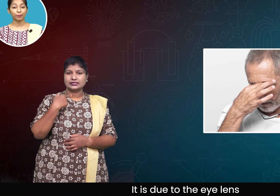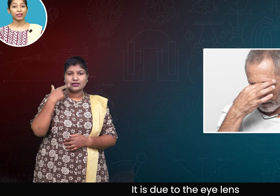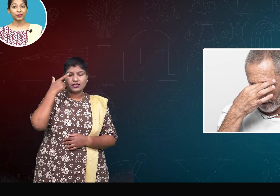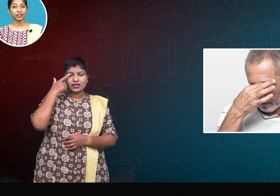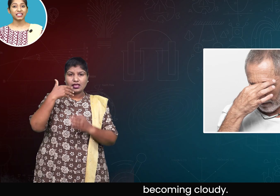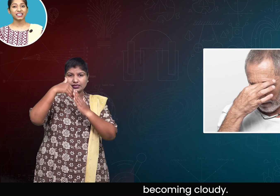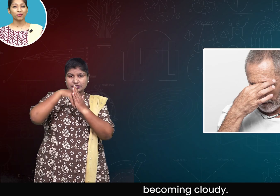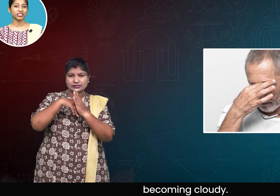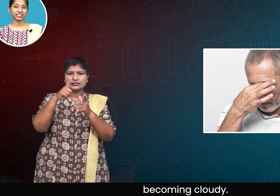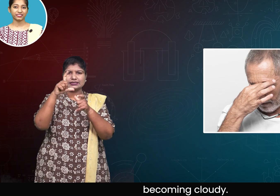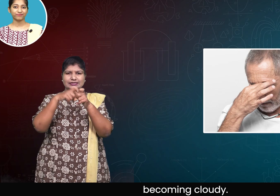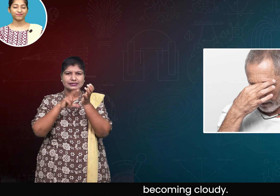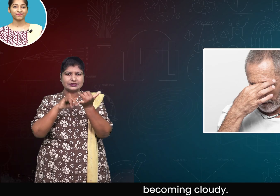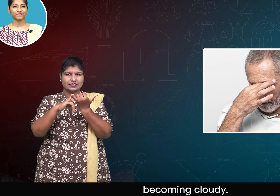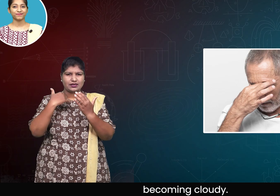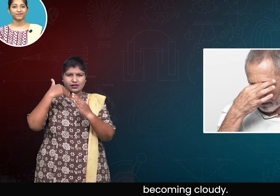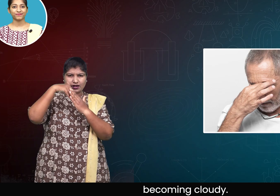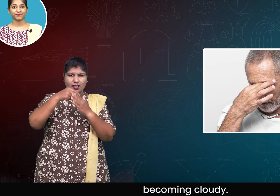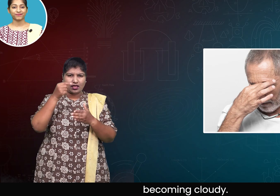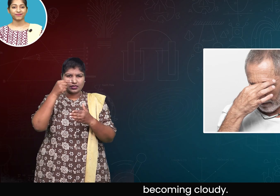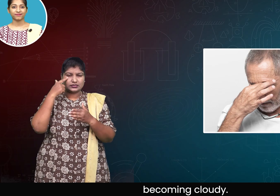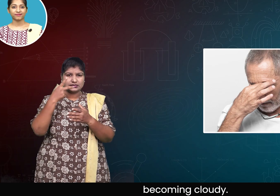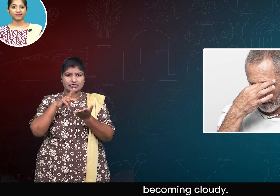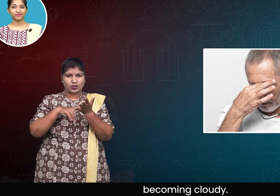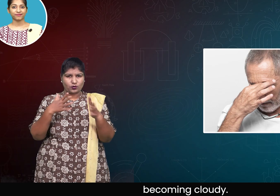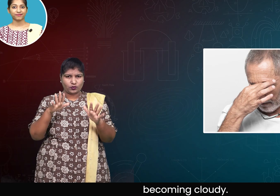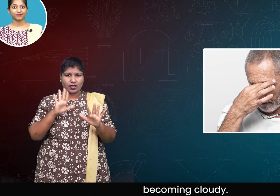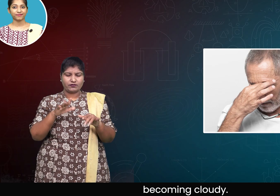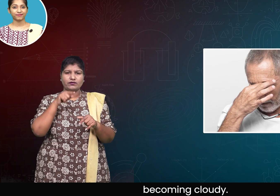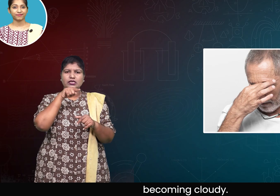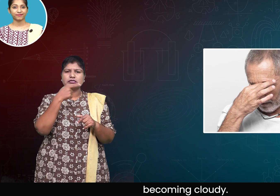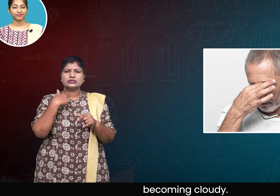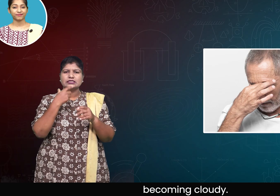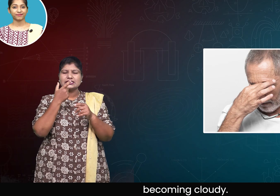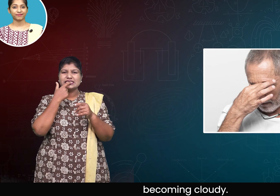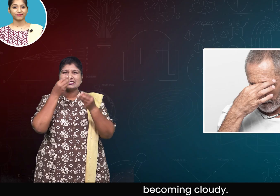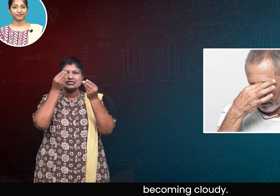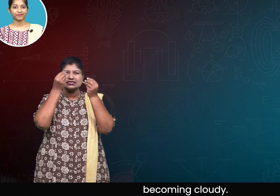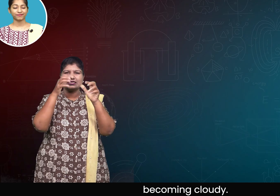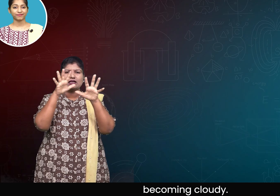lens becoming cloudy.